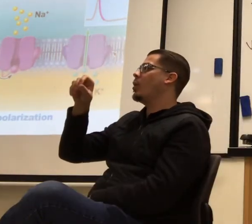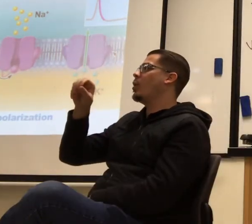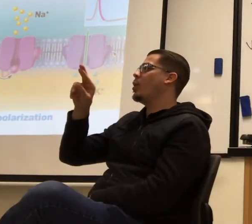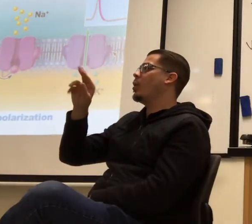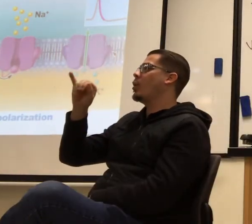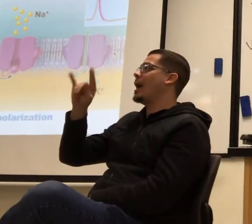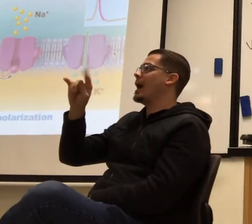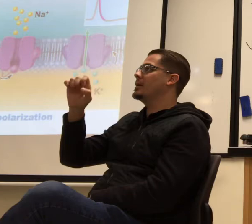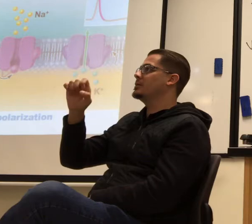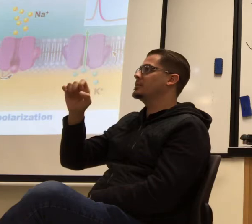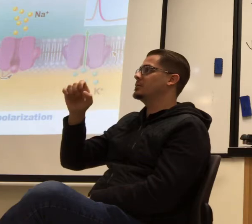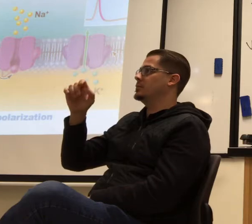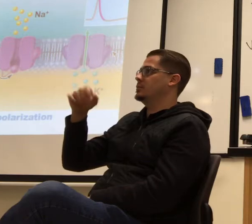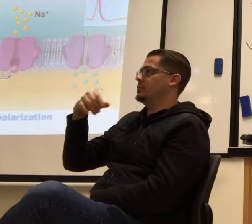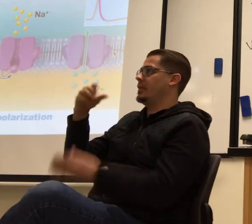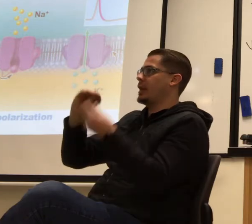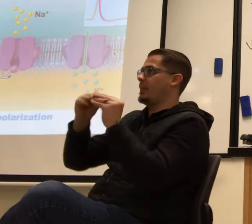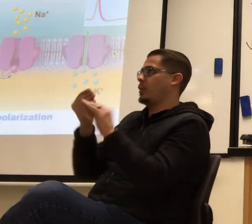was before.